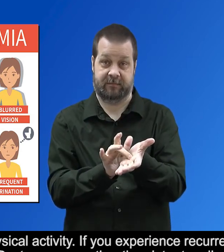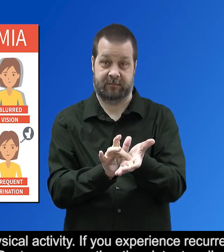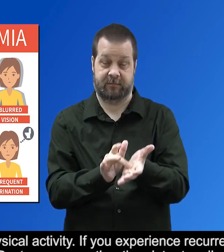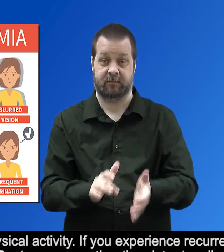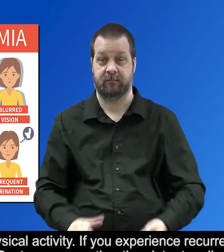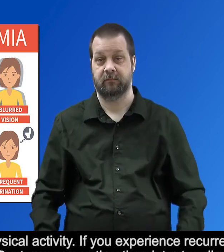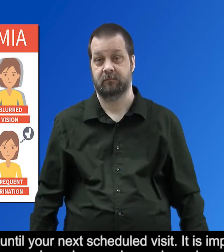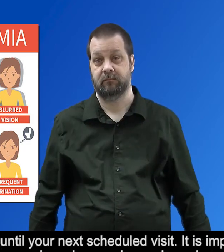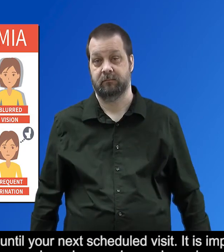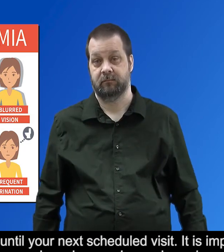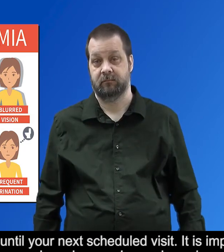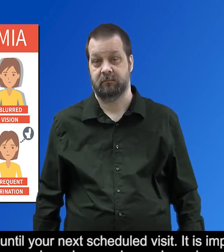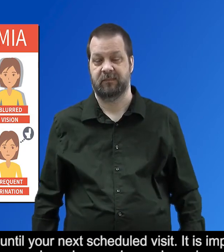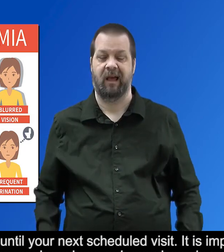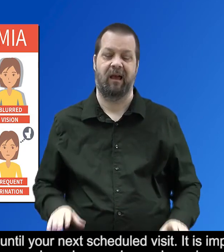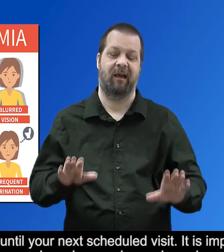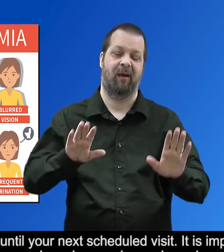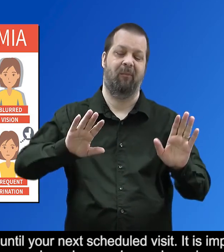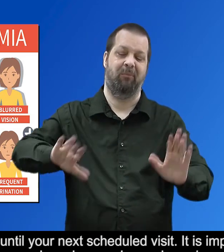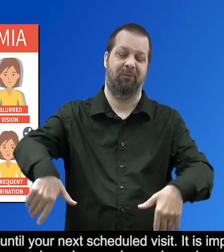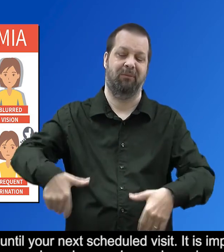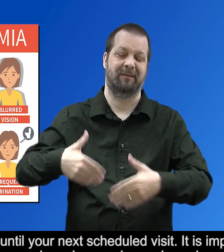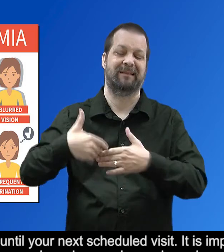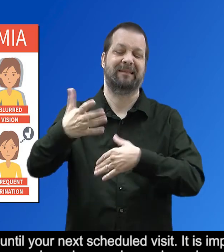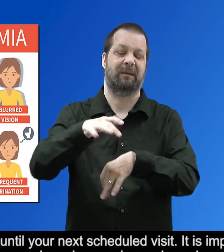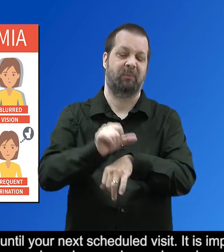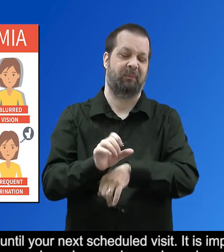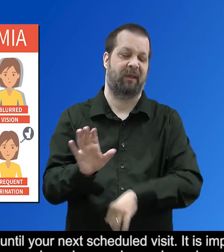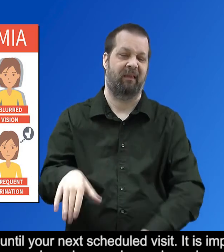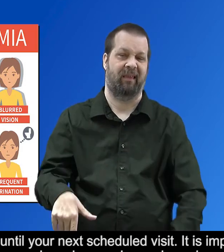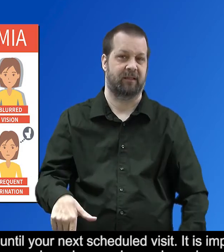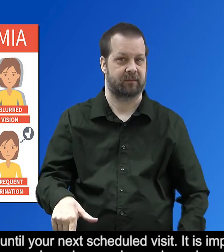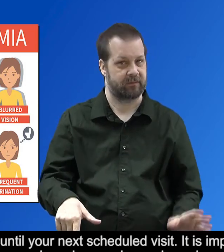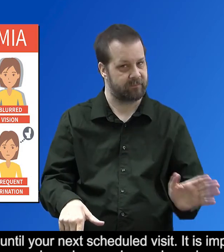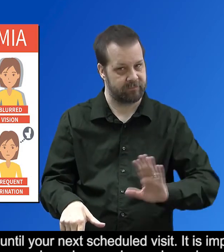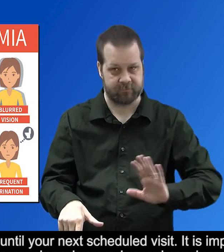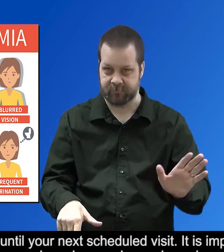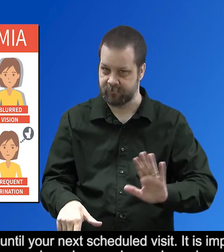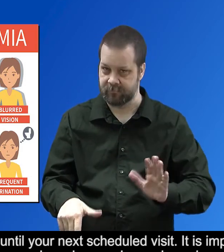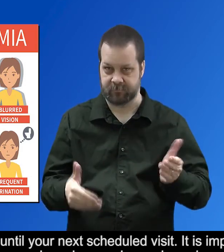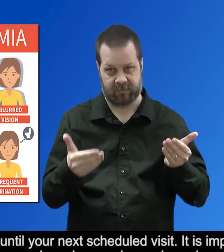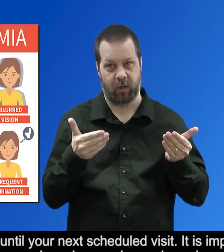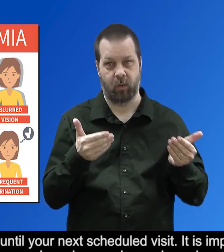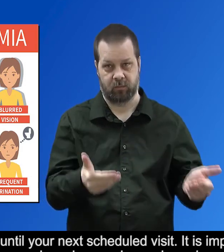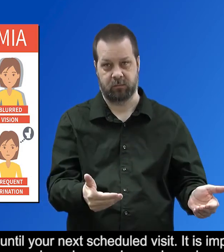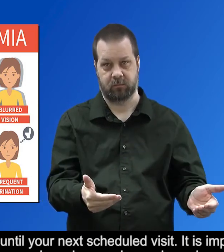to adjust the medications. Don't wait until your next scheduled visit.